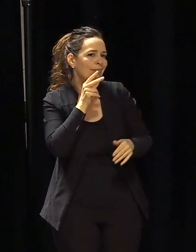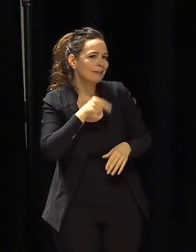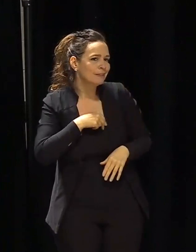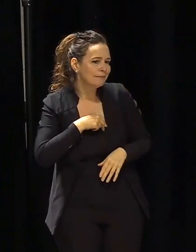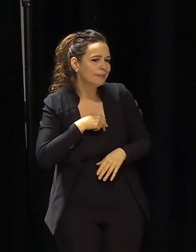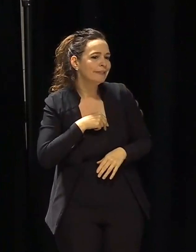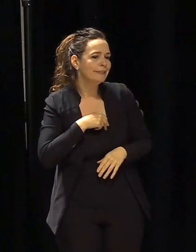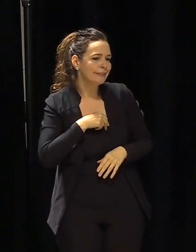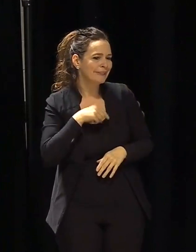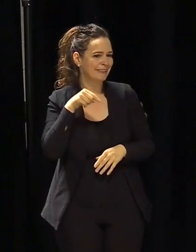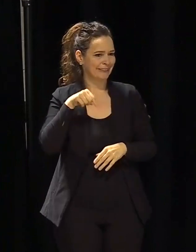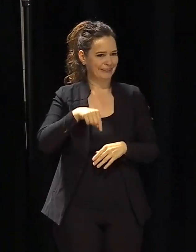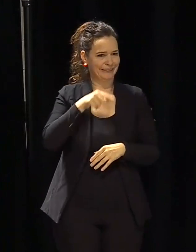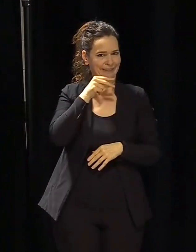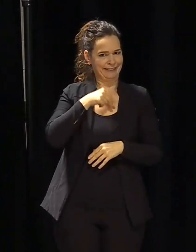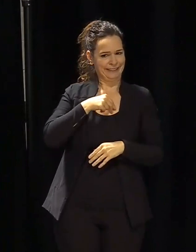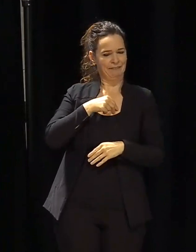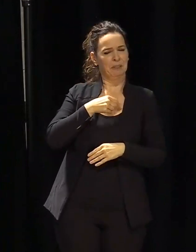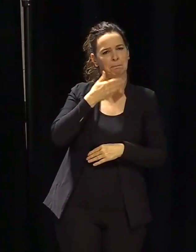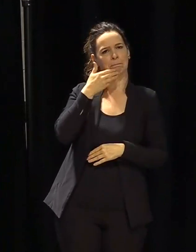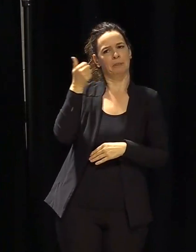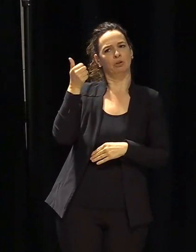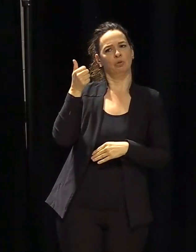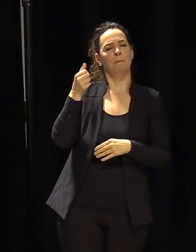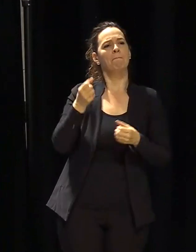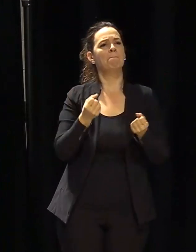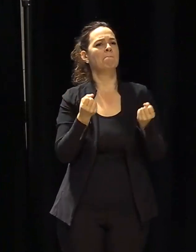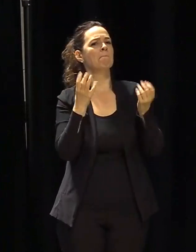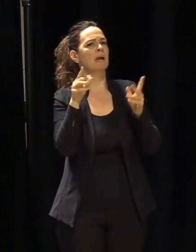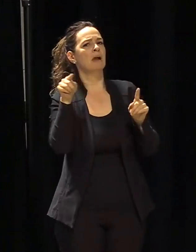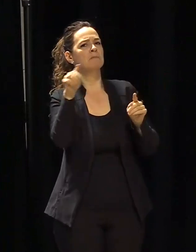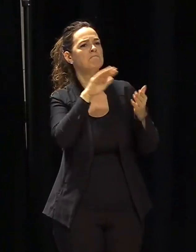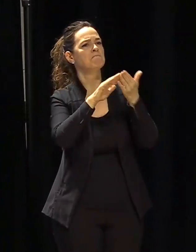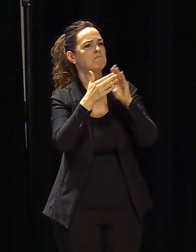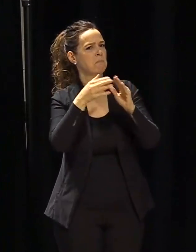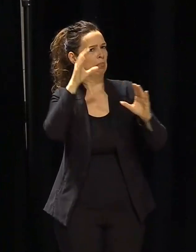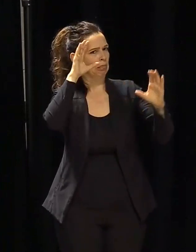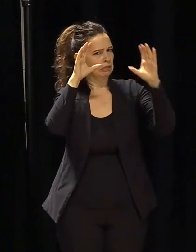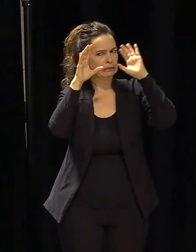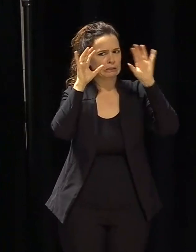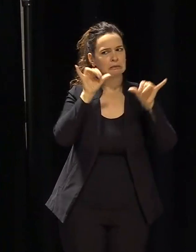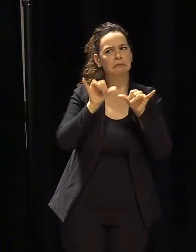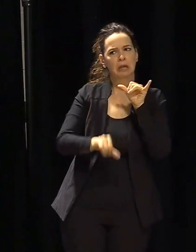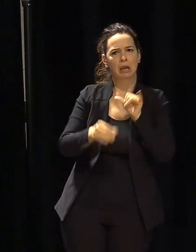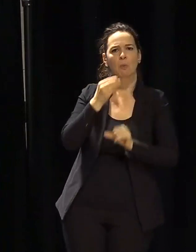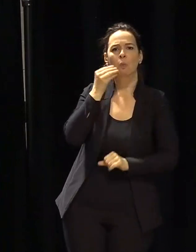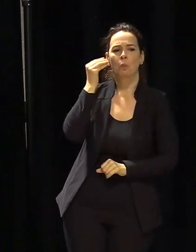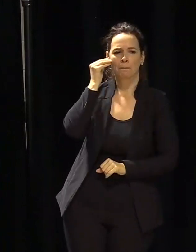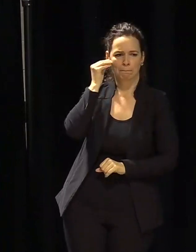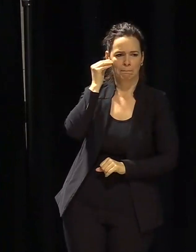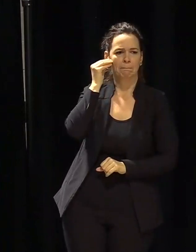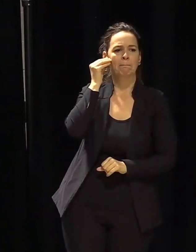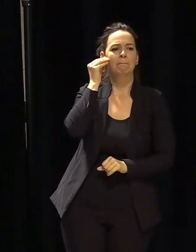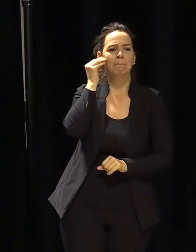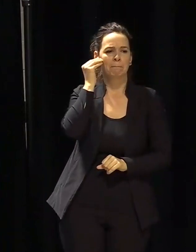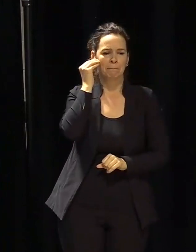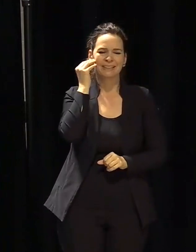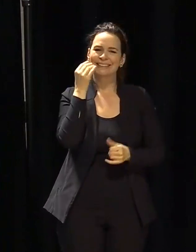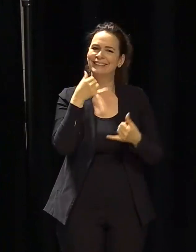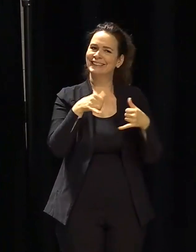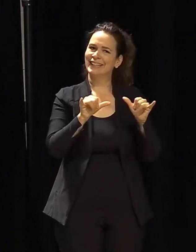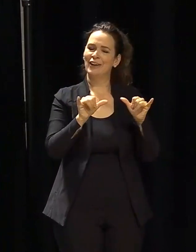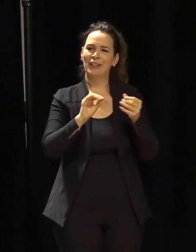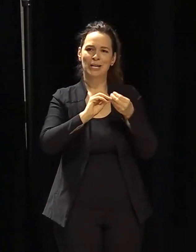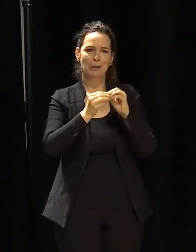it's pushing our caseload, which was between 200, 225, 230. Now it looks like the new